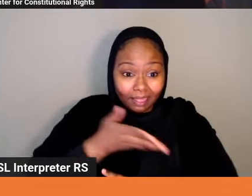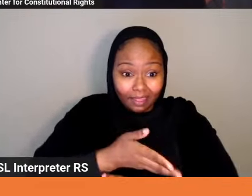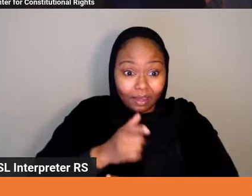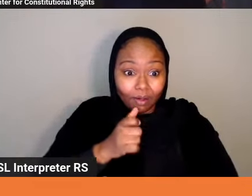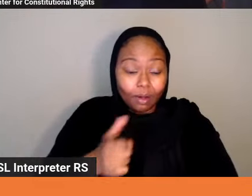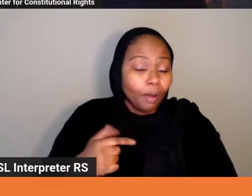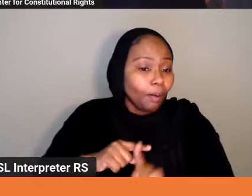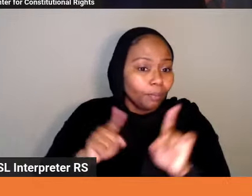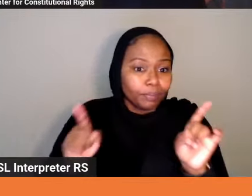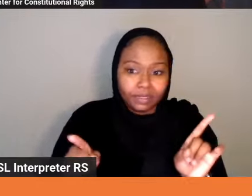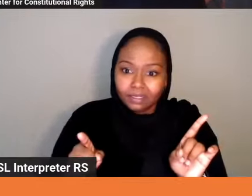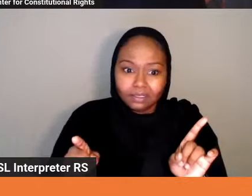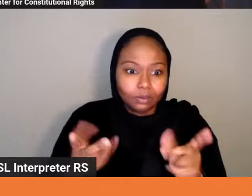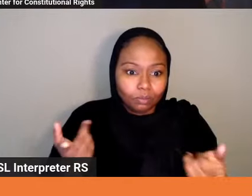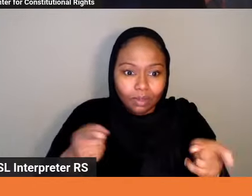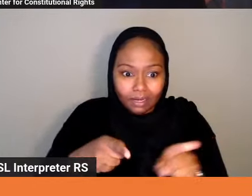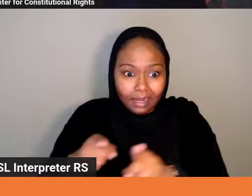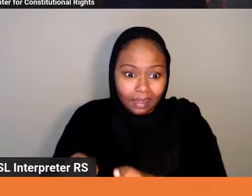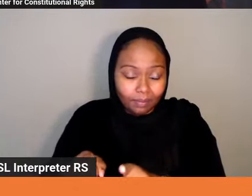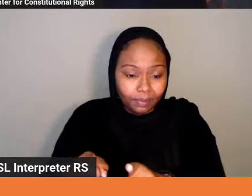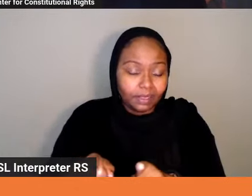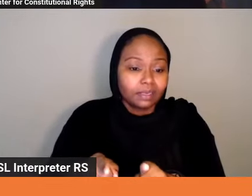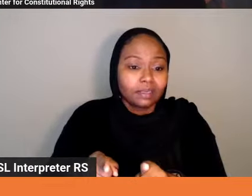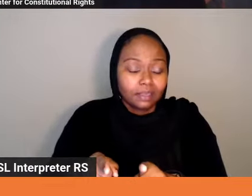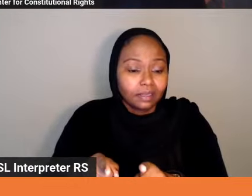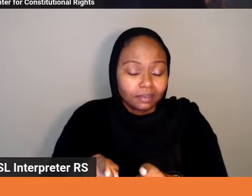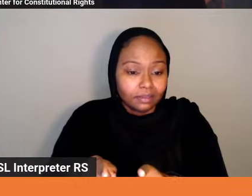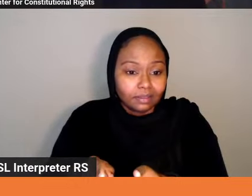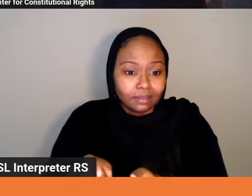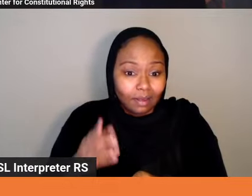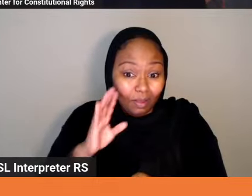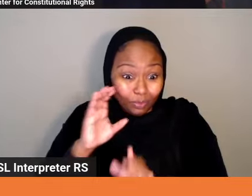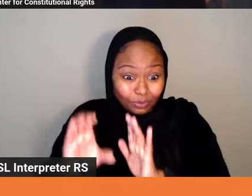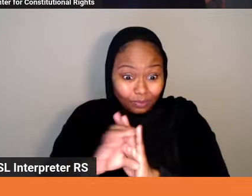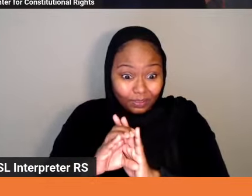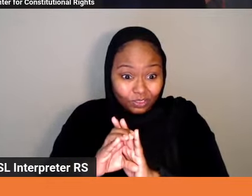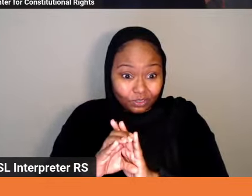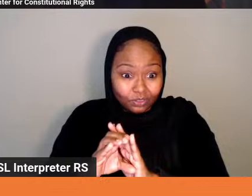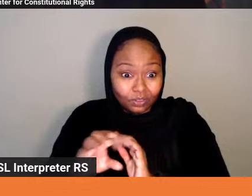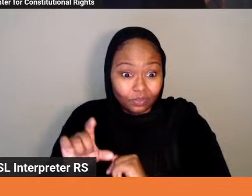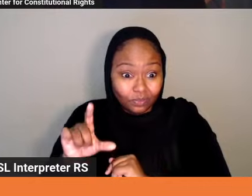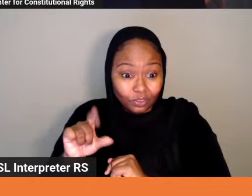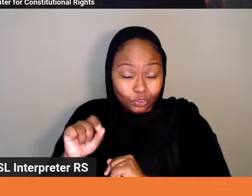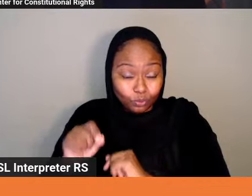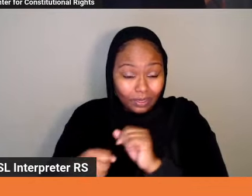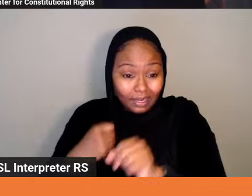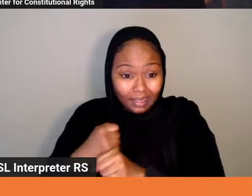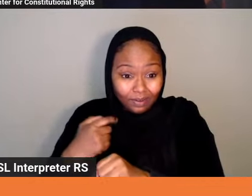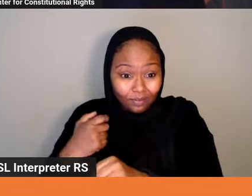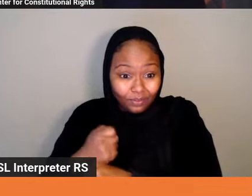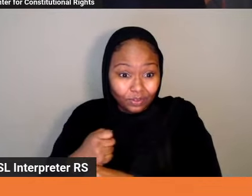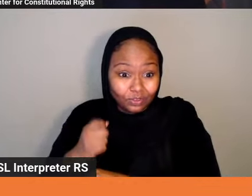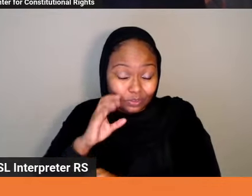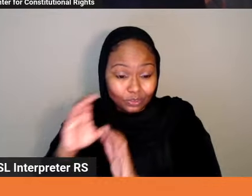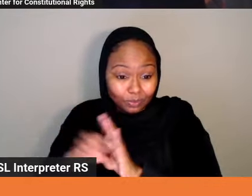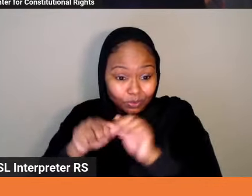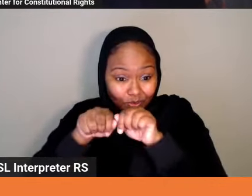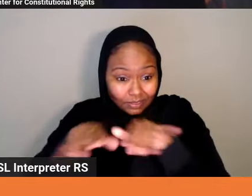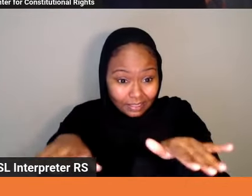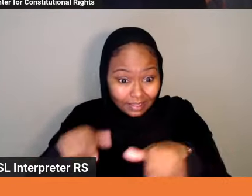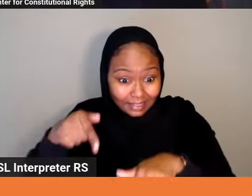standards led to what we saw in those notorious photos, the 20th anniversary of those photos being this